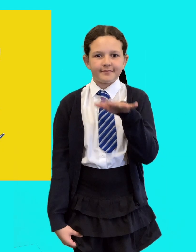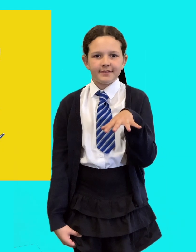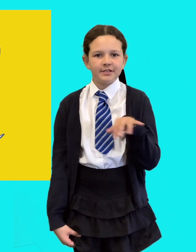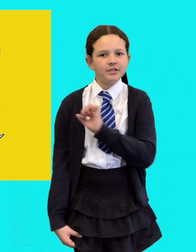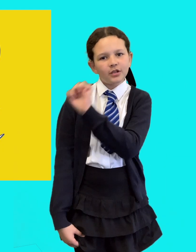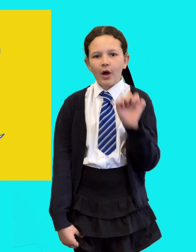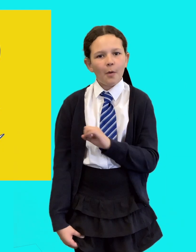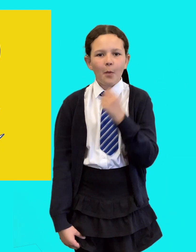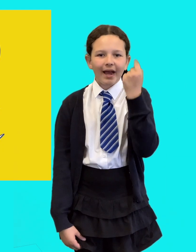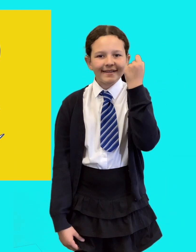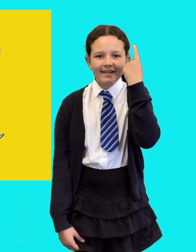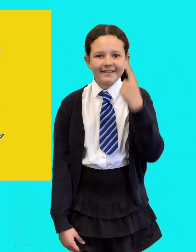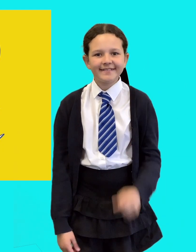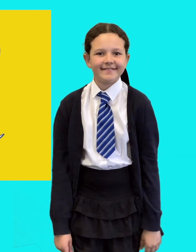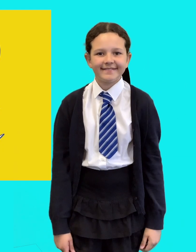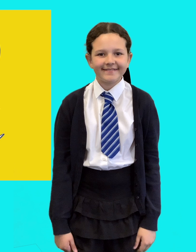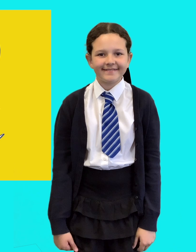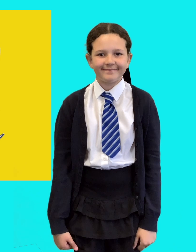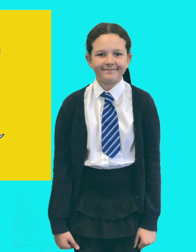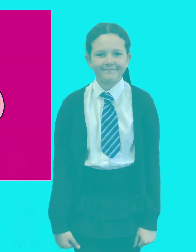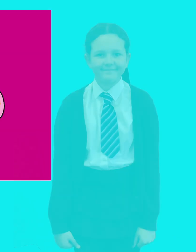These are our ideas.